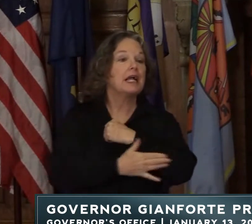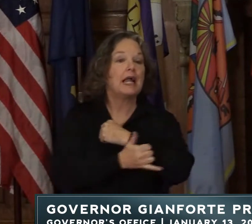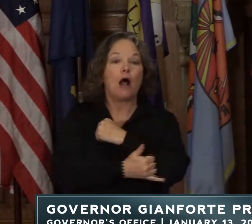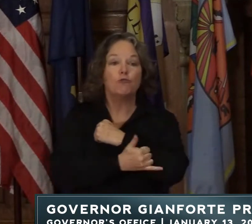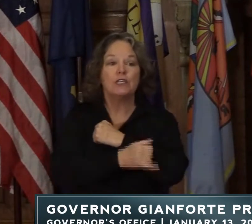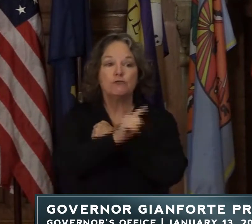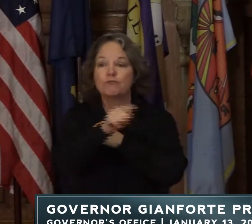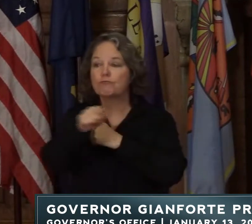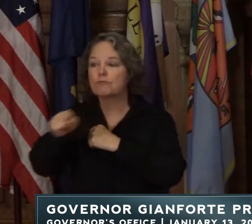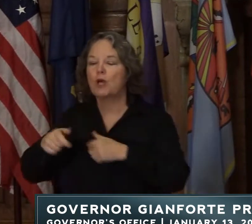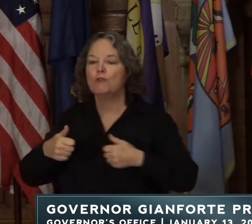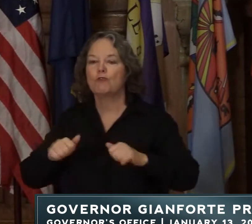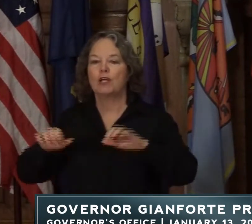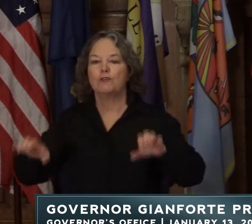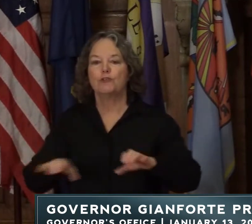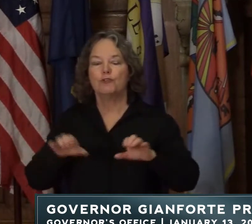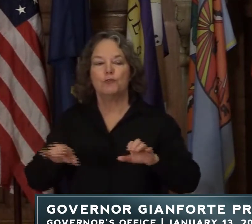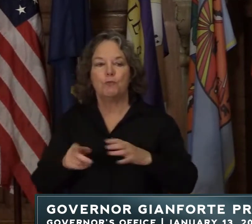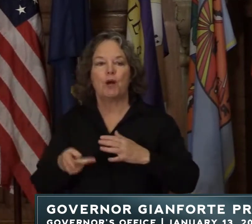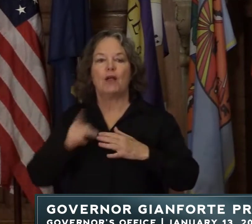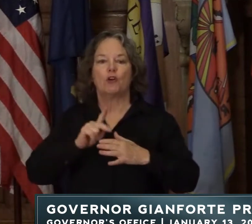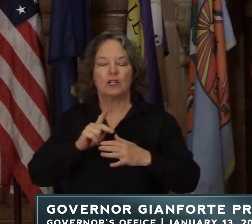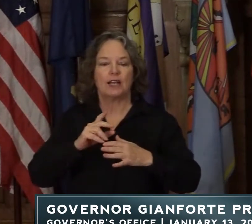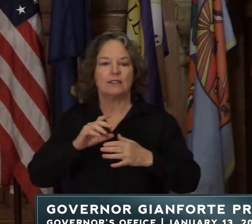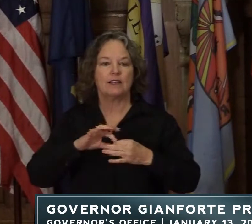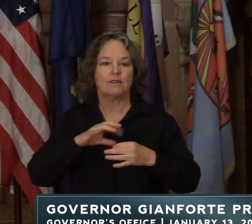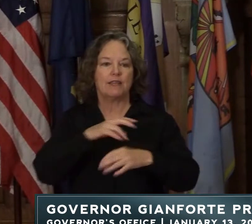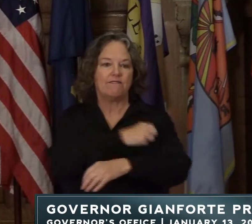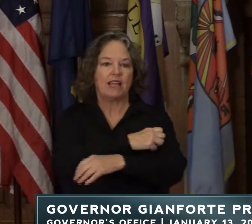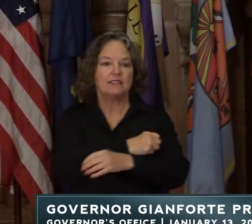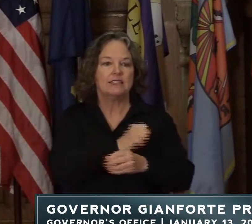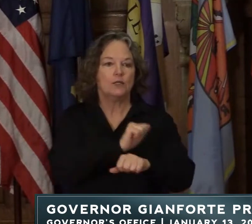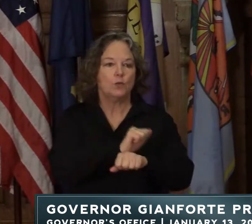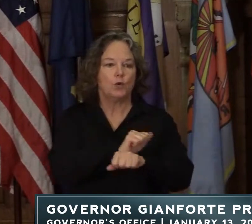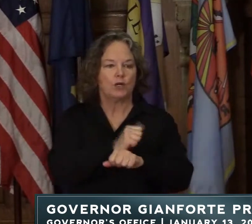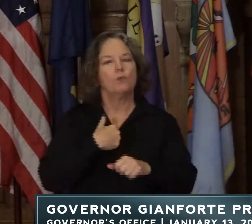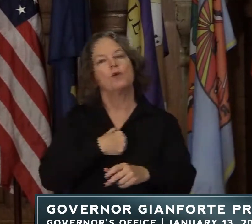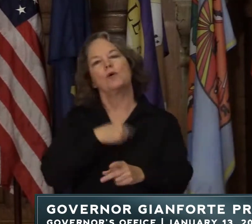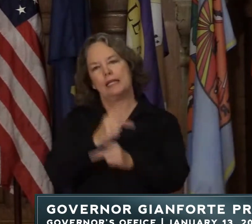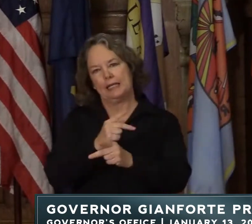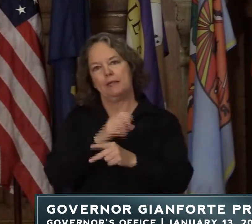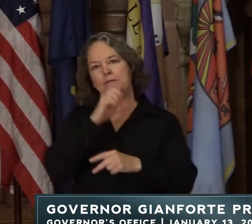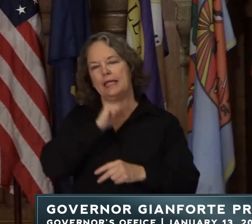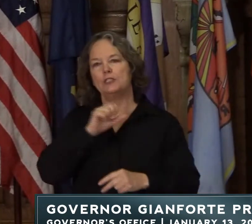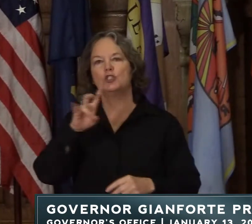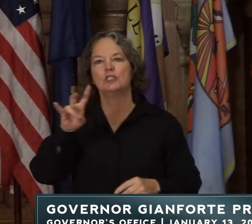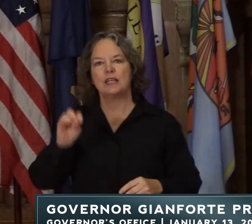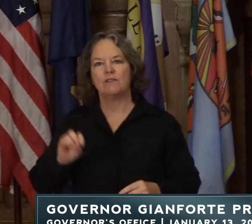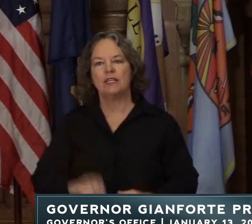the vaccine work and prioritize, we're going to keep it for now at the age of 70. Thank you.